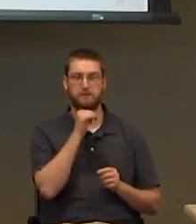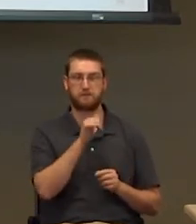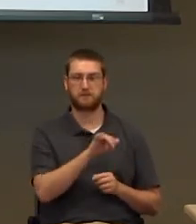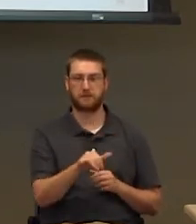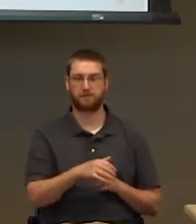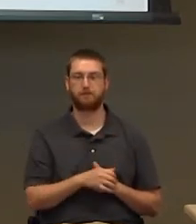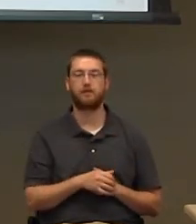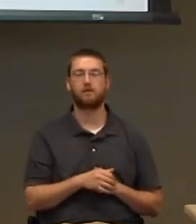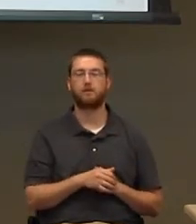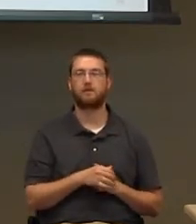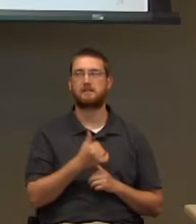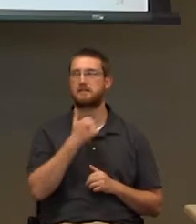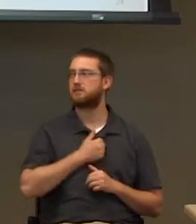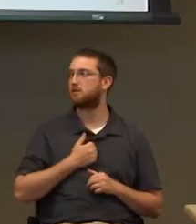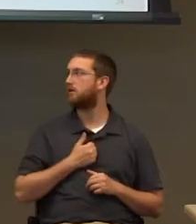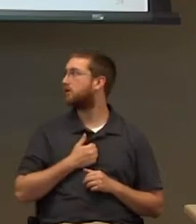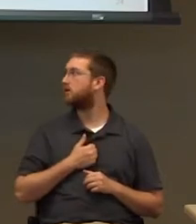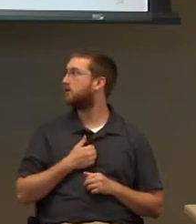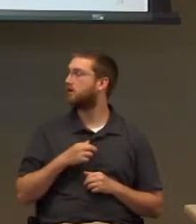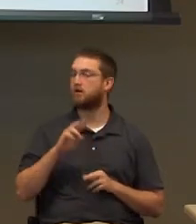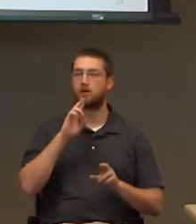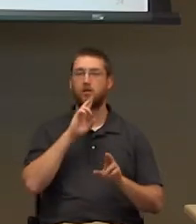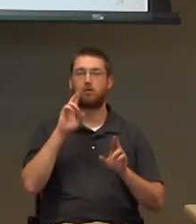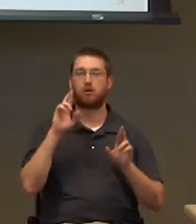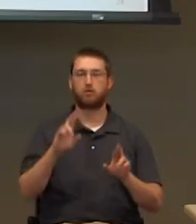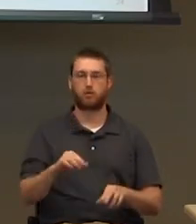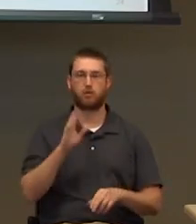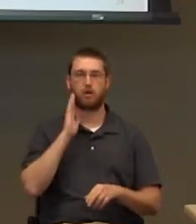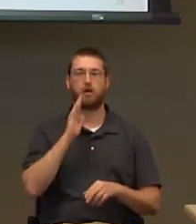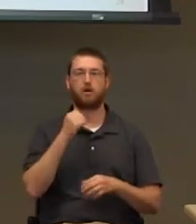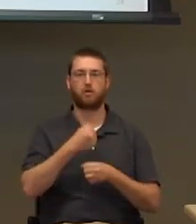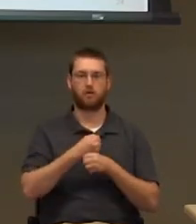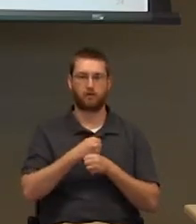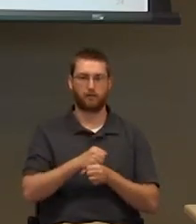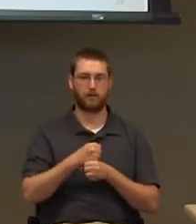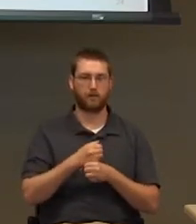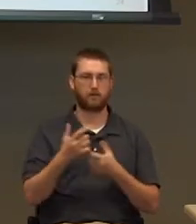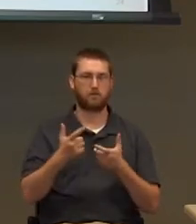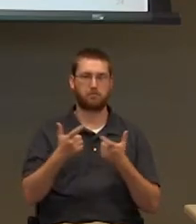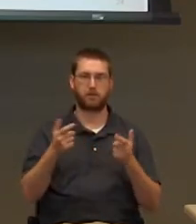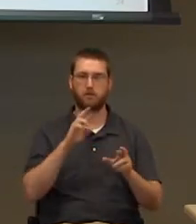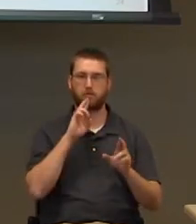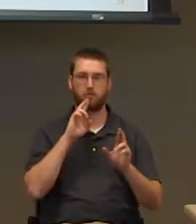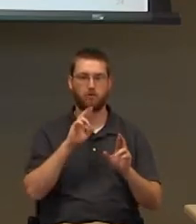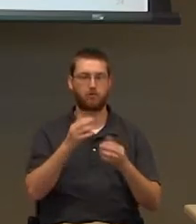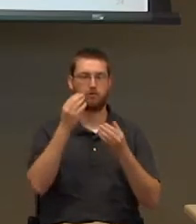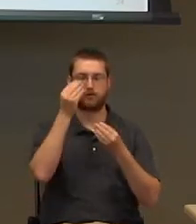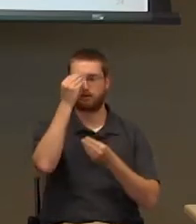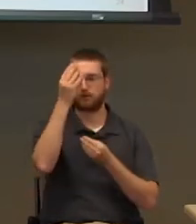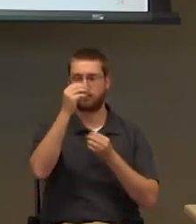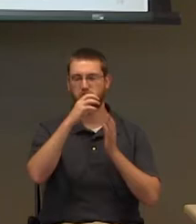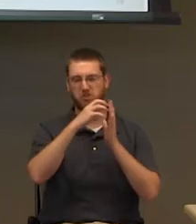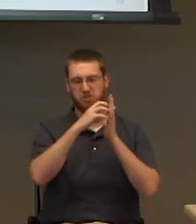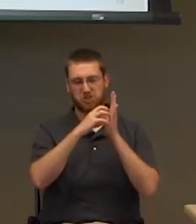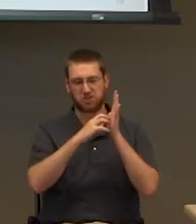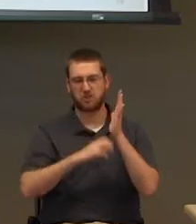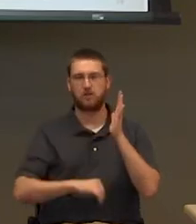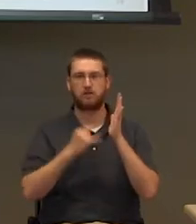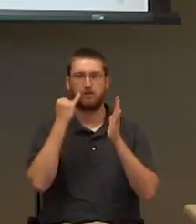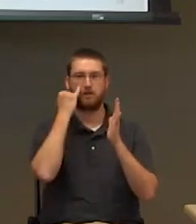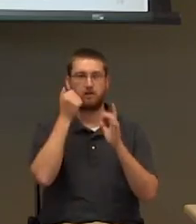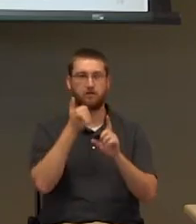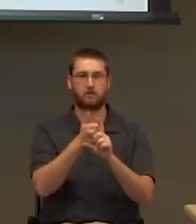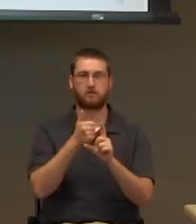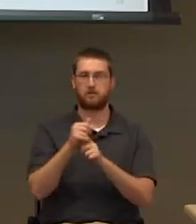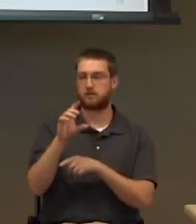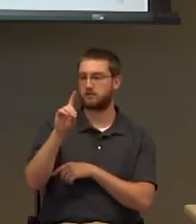is accept the report. I'm going to be producing a very large tome that's going to have all sorts of wonderful, great information. And if you're a statistician